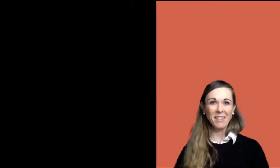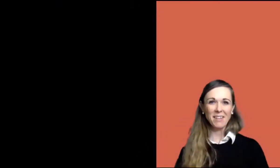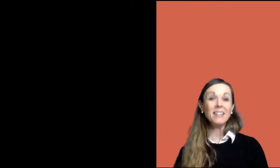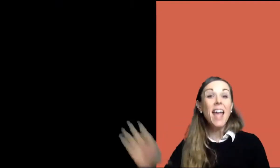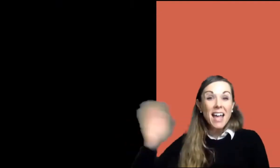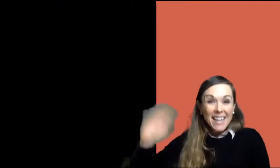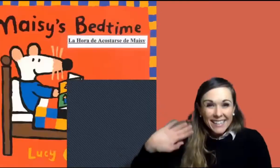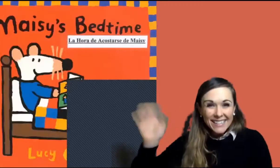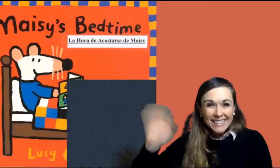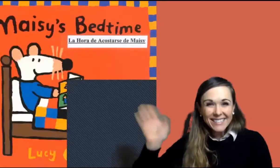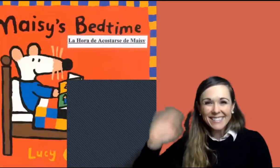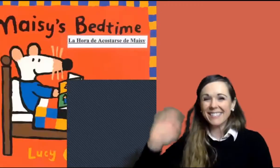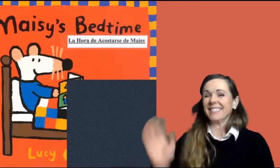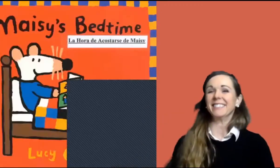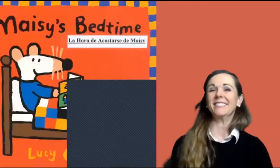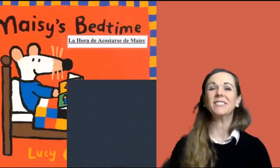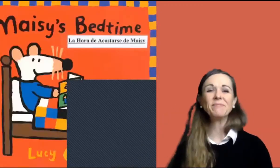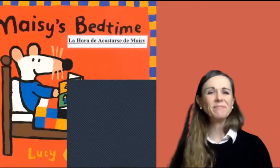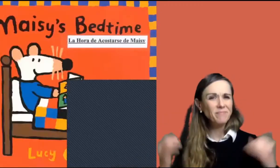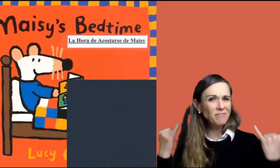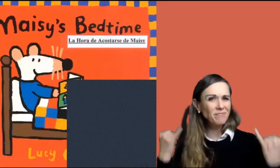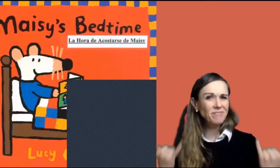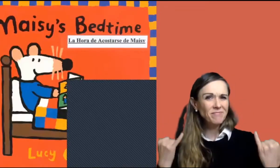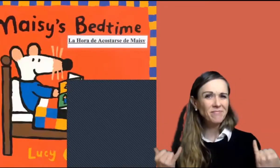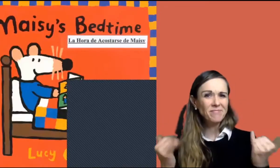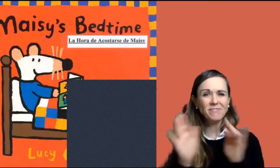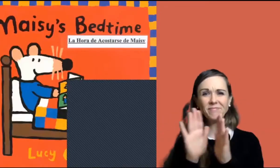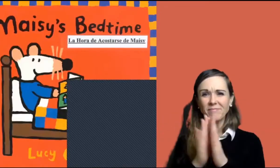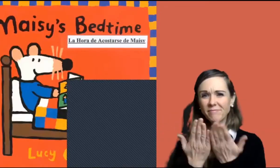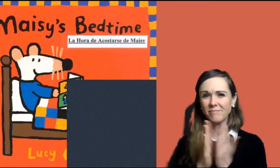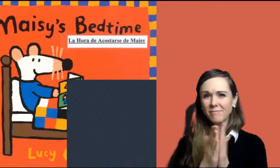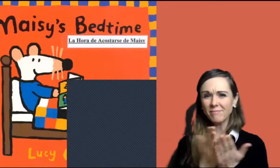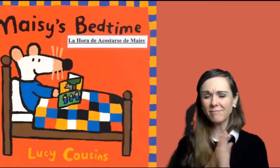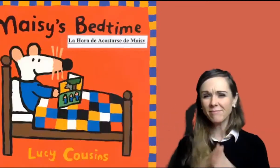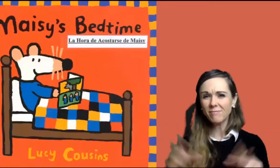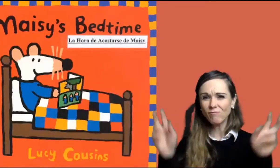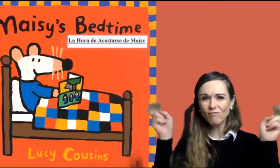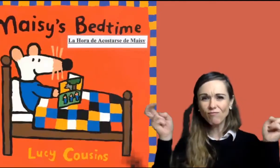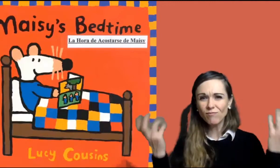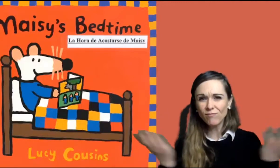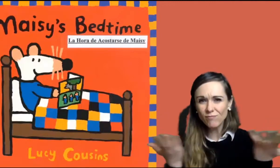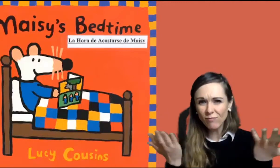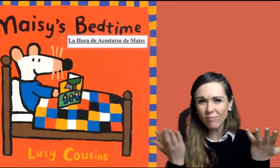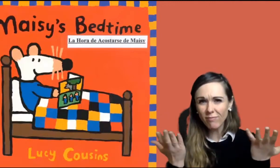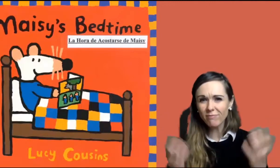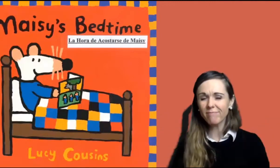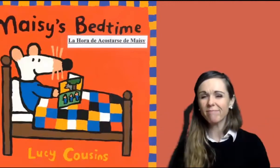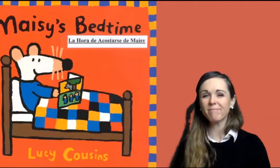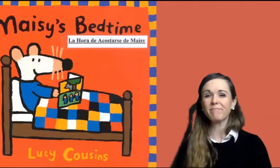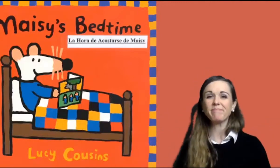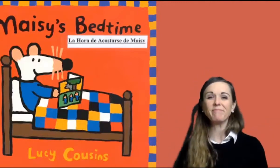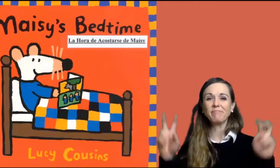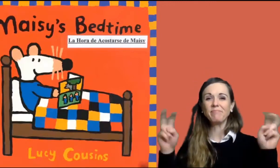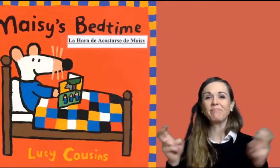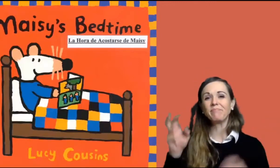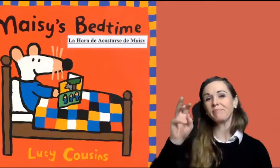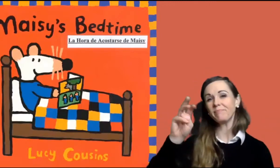Hi, everyone. Today's book tonight's title is